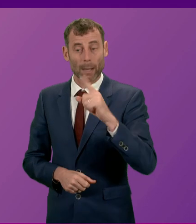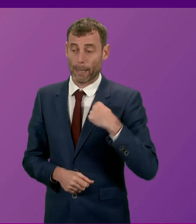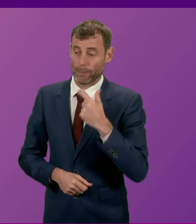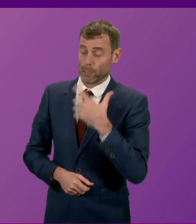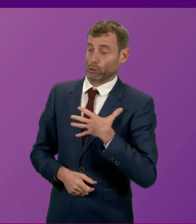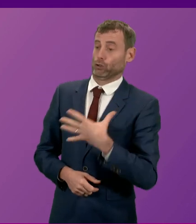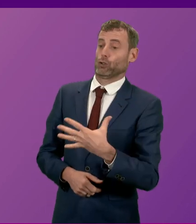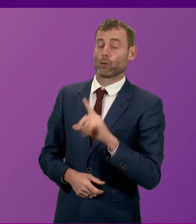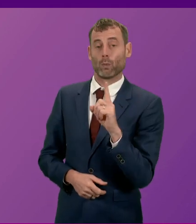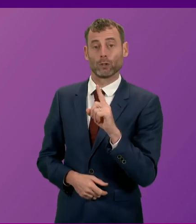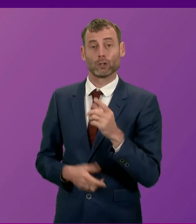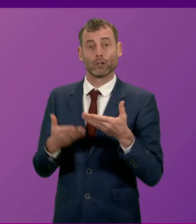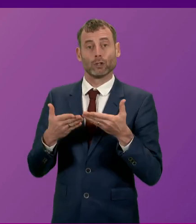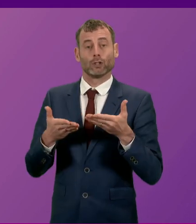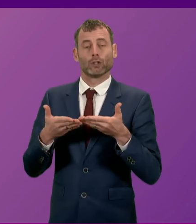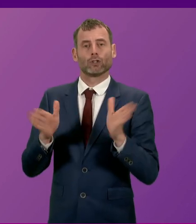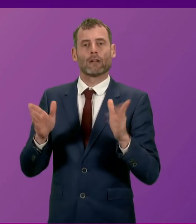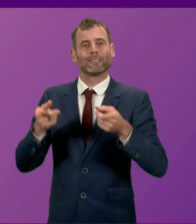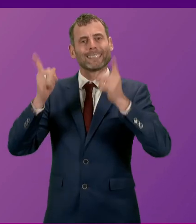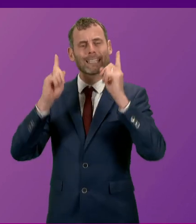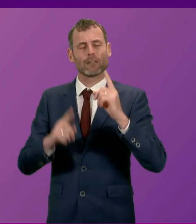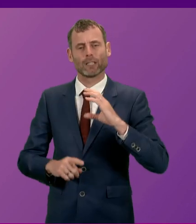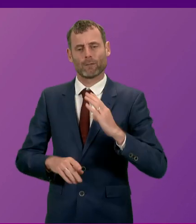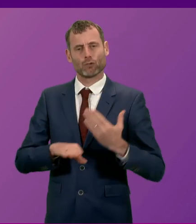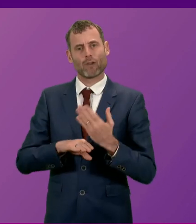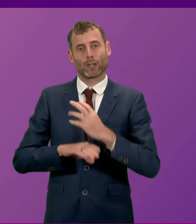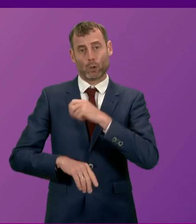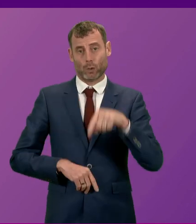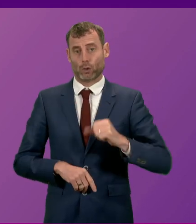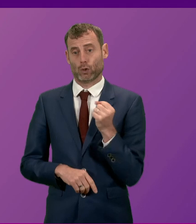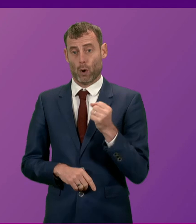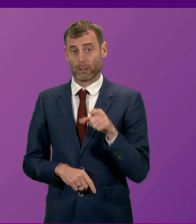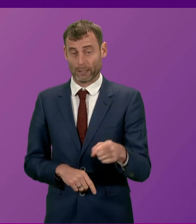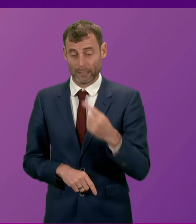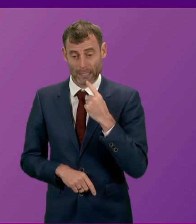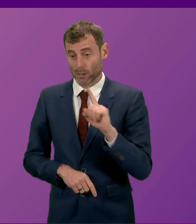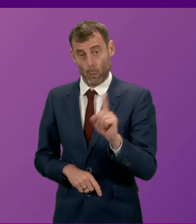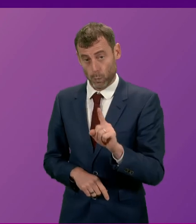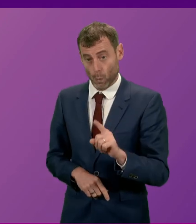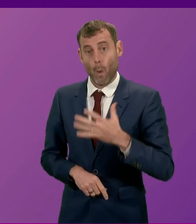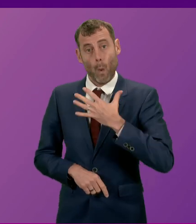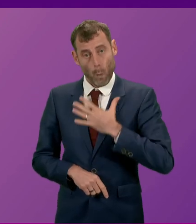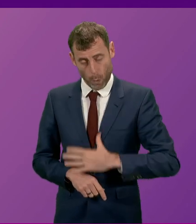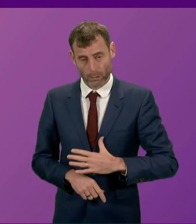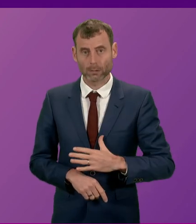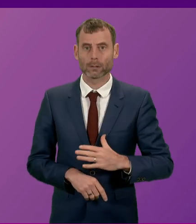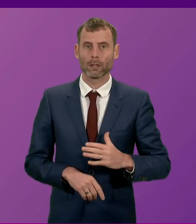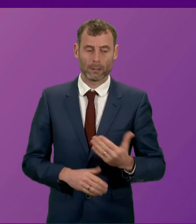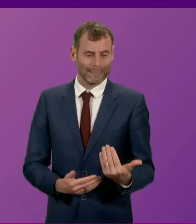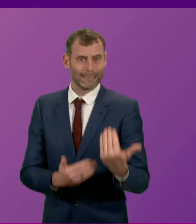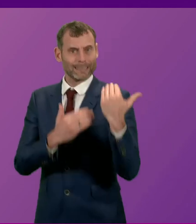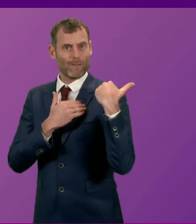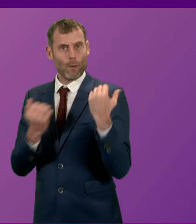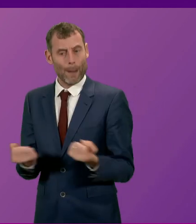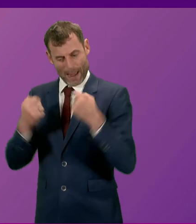Secretary of the Scottish Trade Union Congress has argued for the devolution of employment law to the Scottish Parliament so that this Parliament can